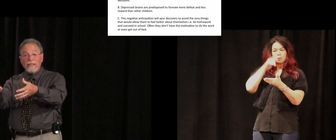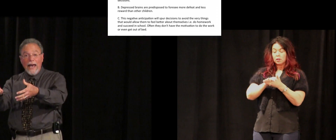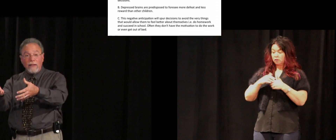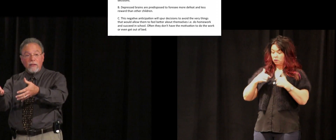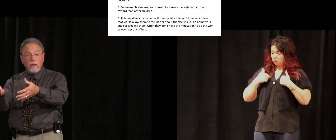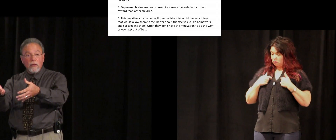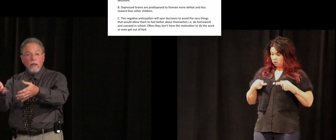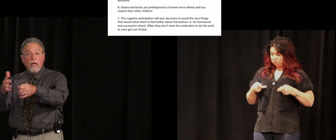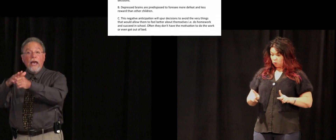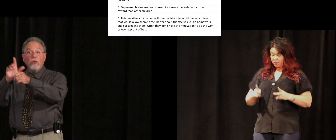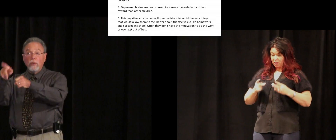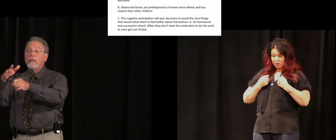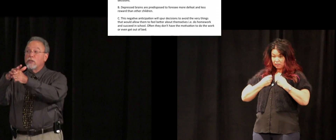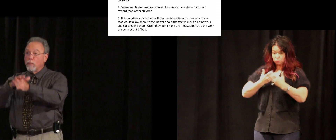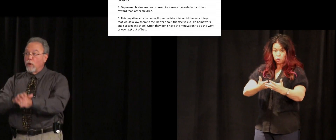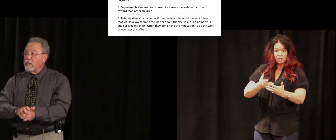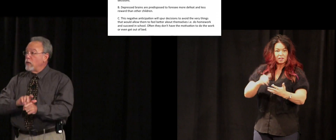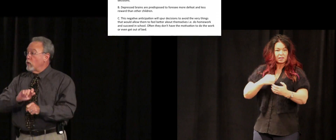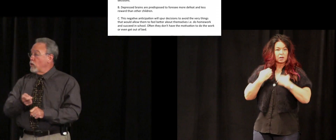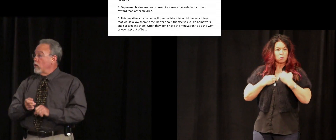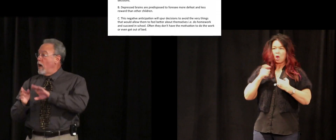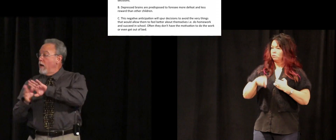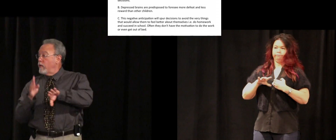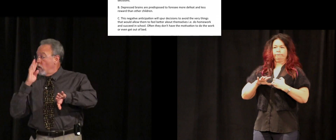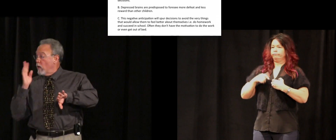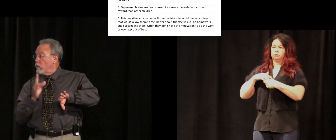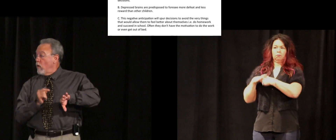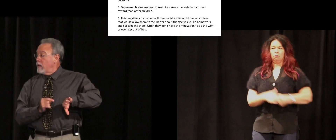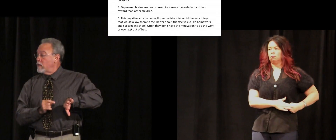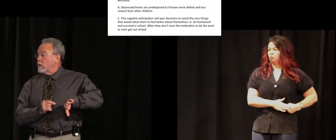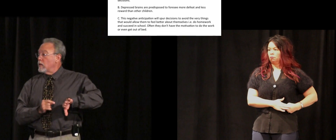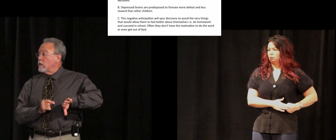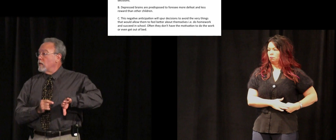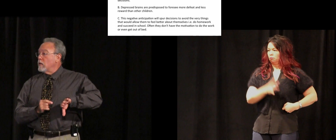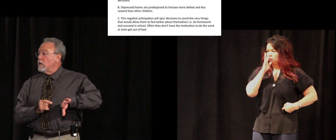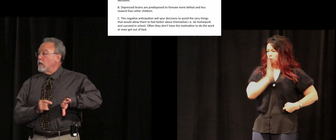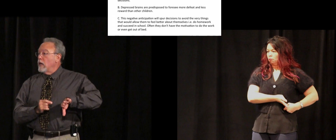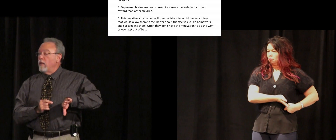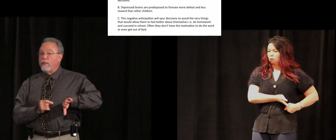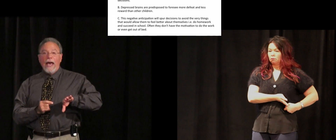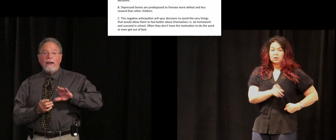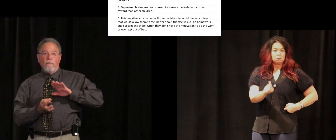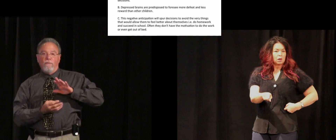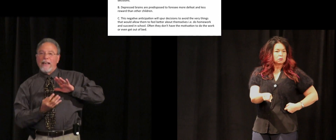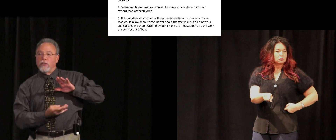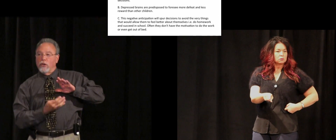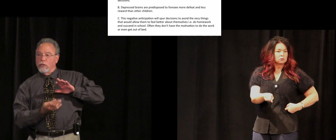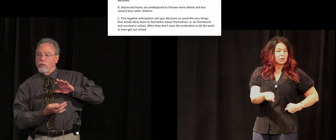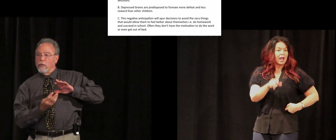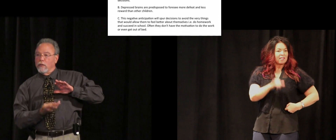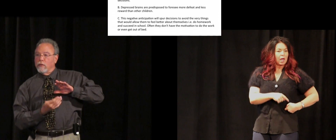know how much more, but it's definitely more than that. That I have never found a situation where there wasn't a struggle and